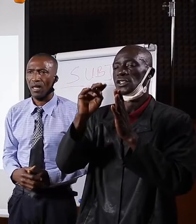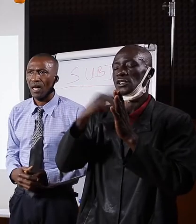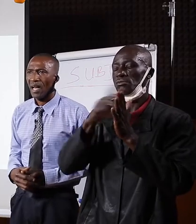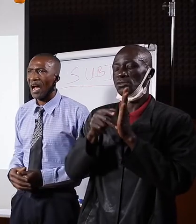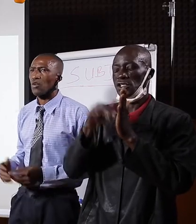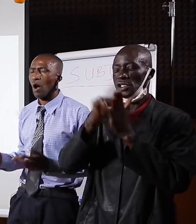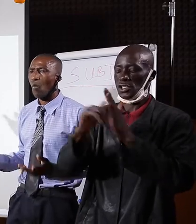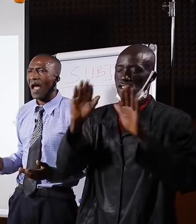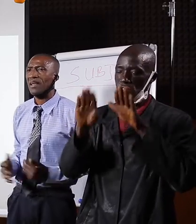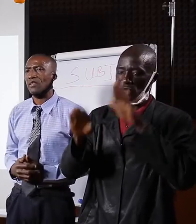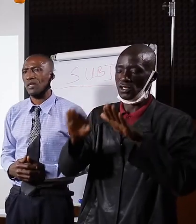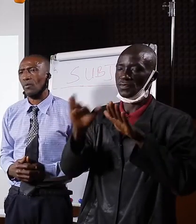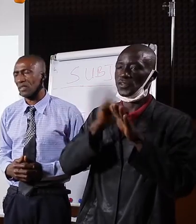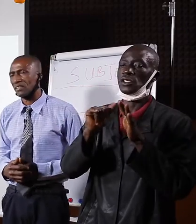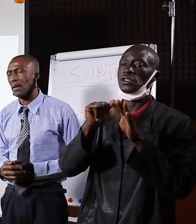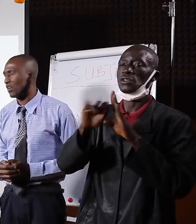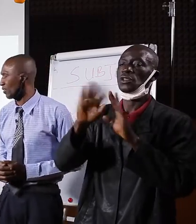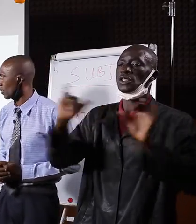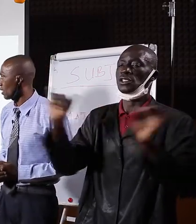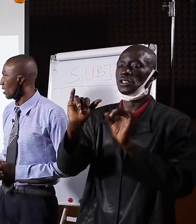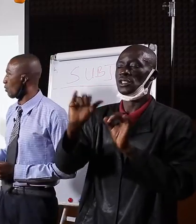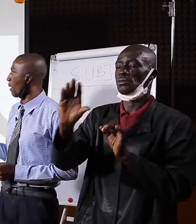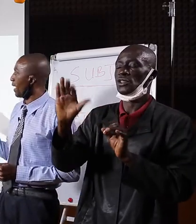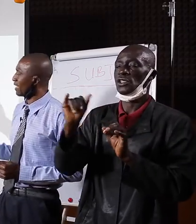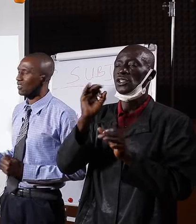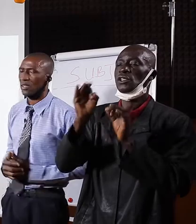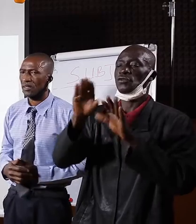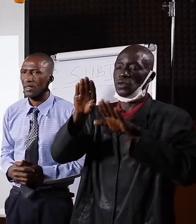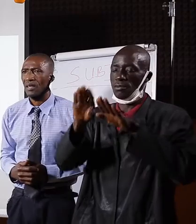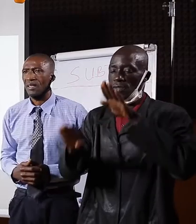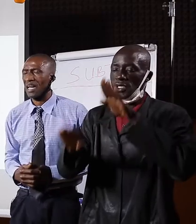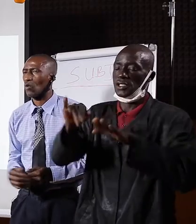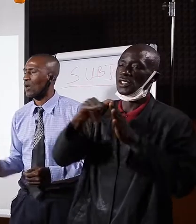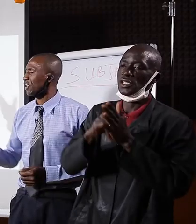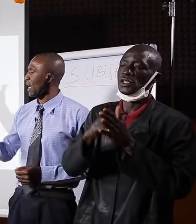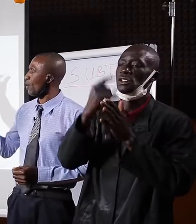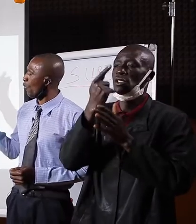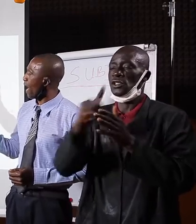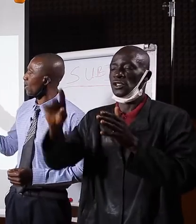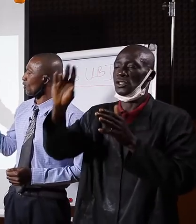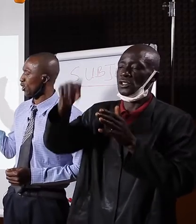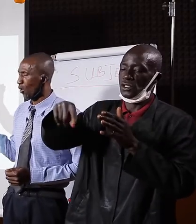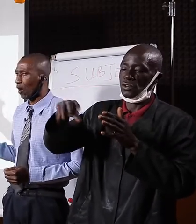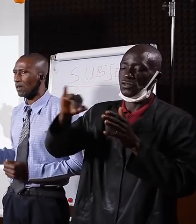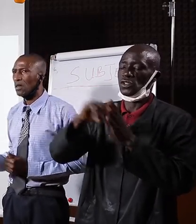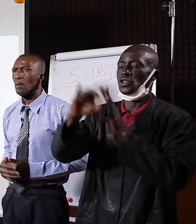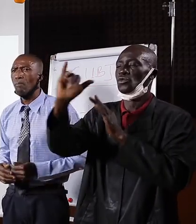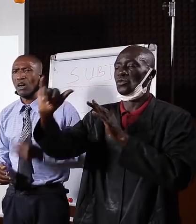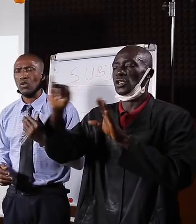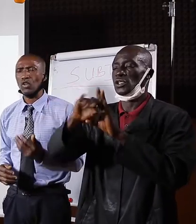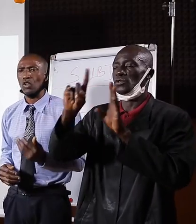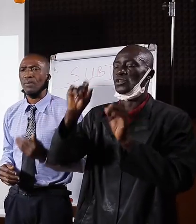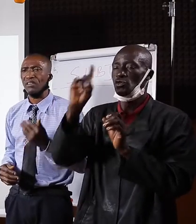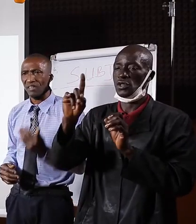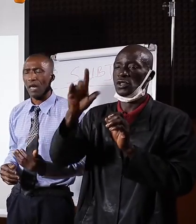balanced. And your y on the same case, if you are balancing it, then the coefficient of y in the equation 1